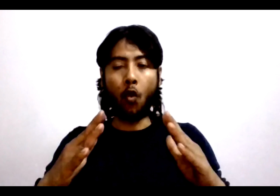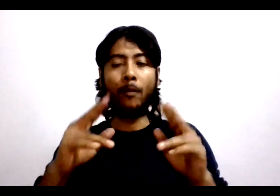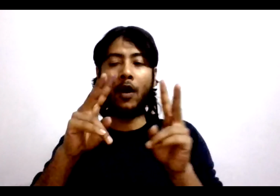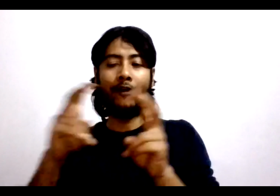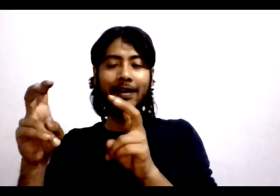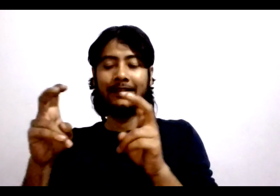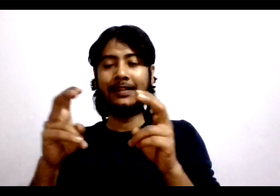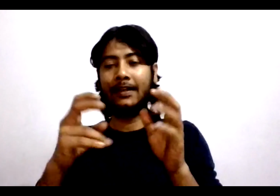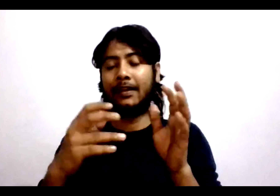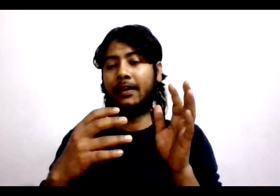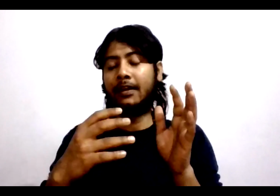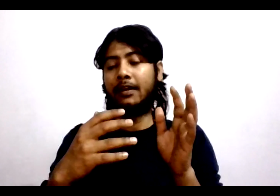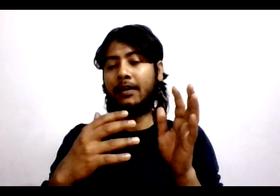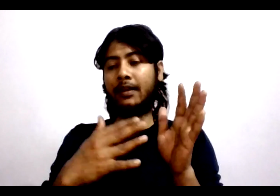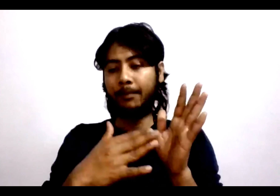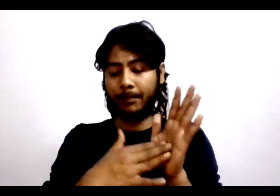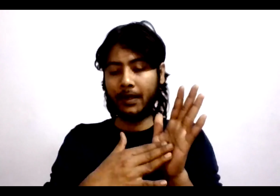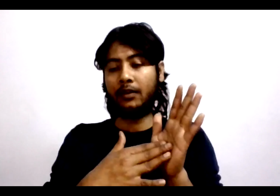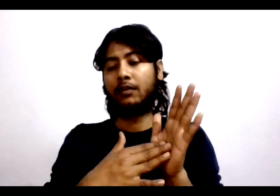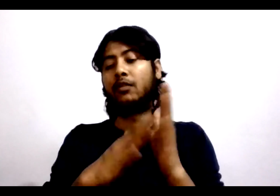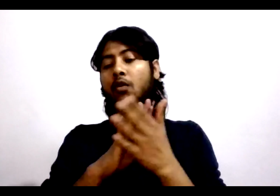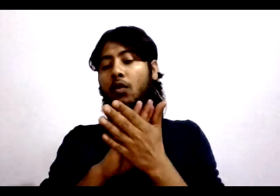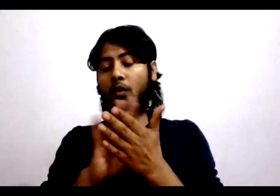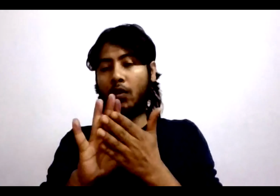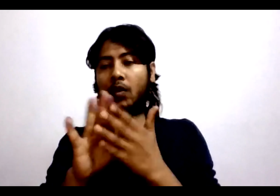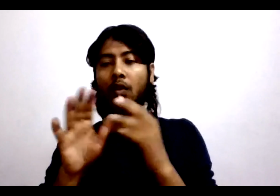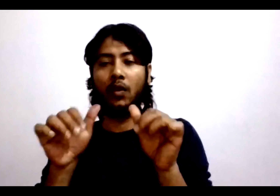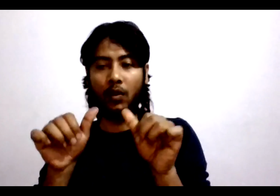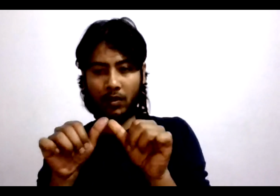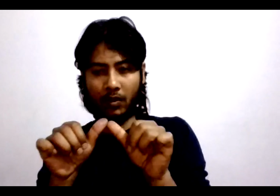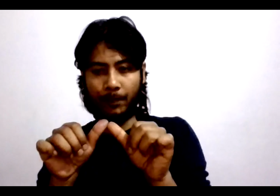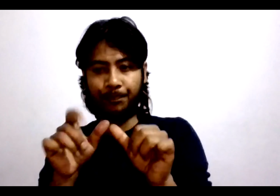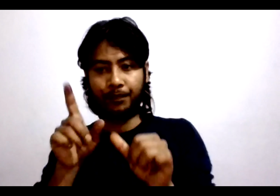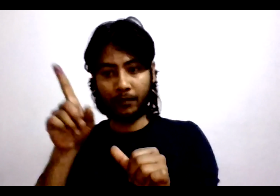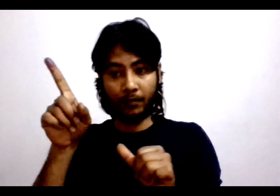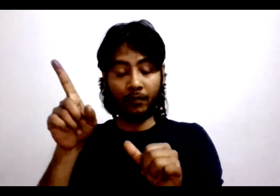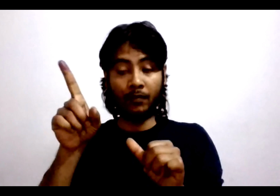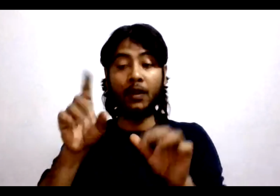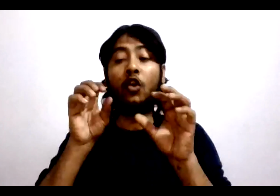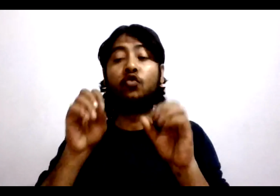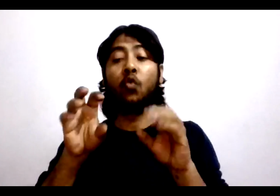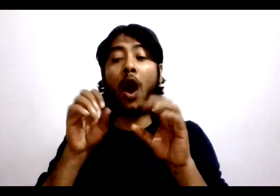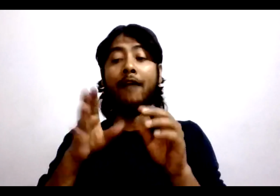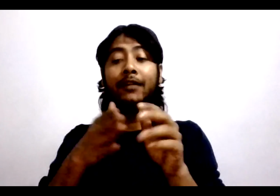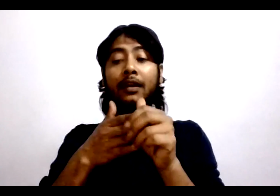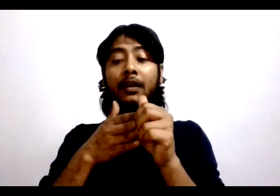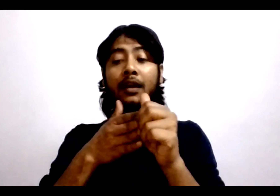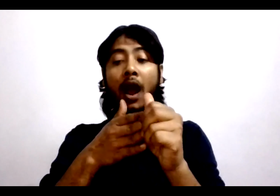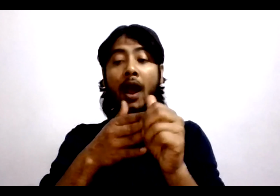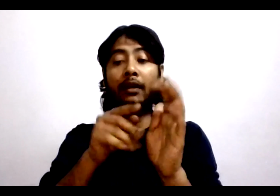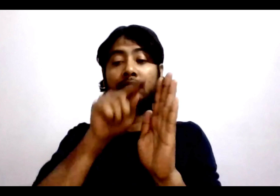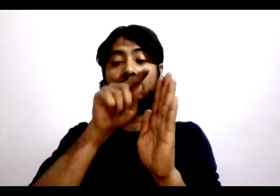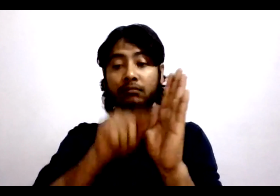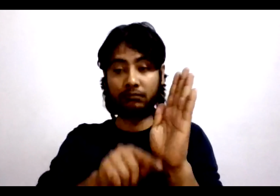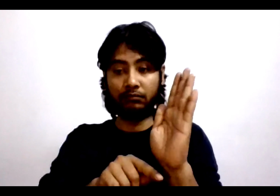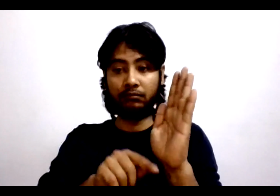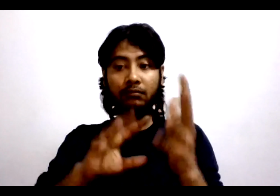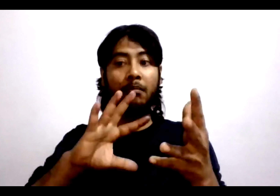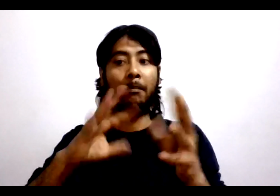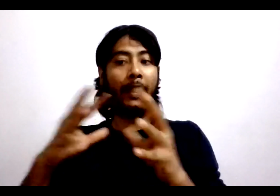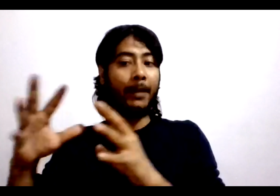with a draft guideline, if you have already seen, of making the prisons, police stations, and disaster mitigation